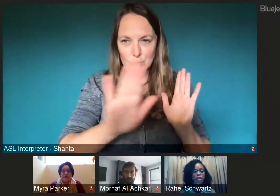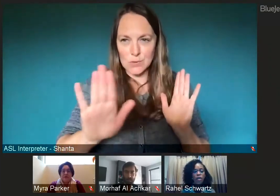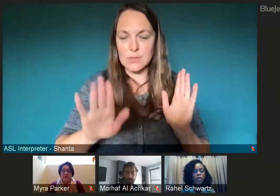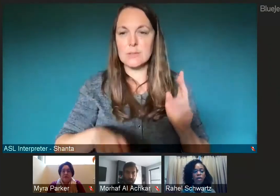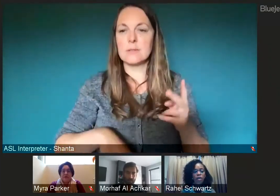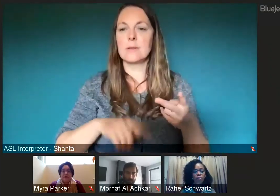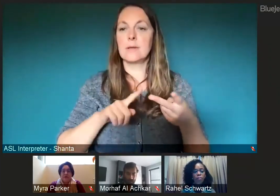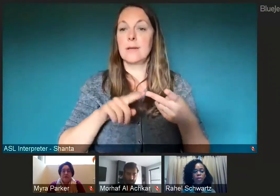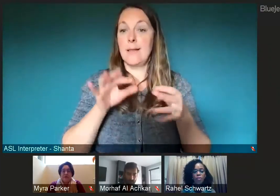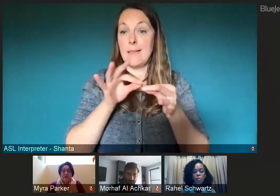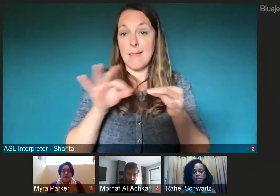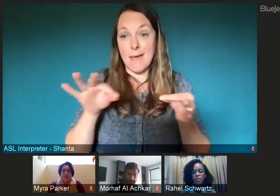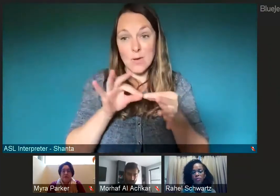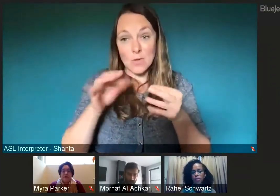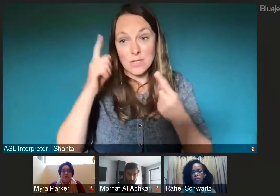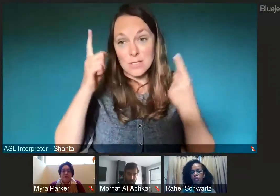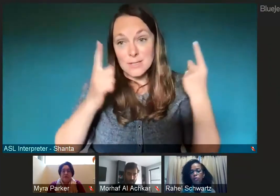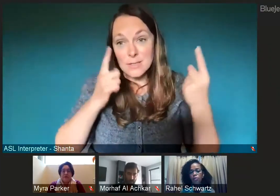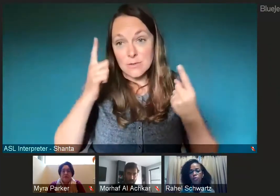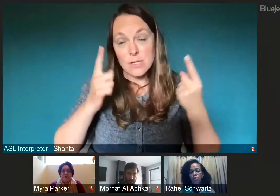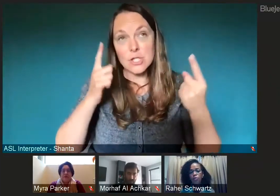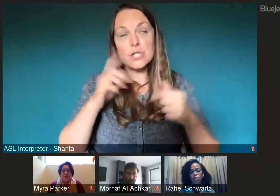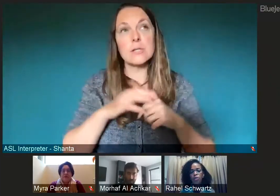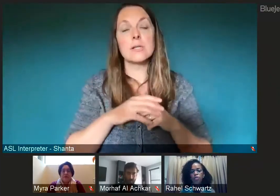language, perspectives,